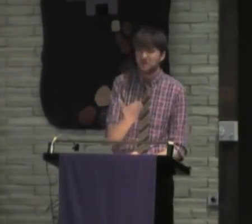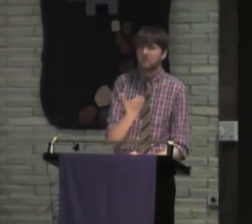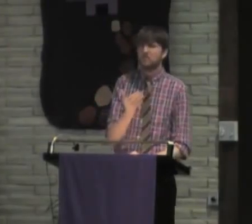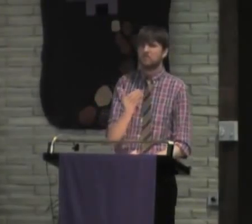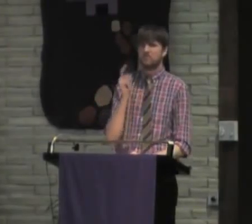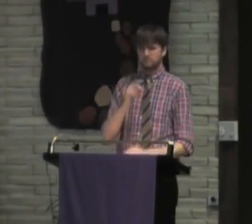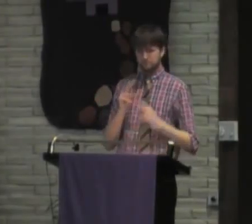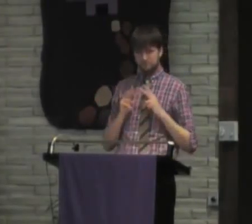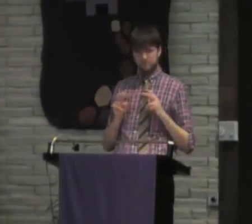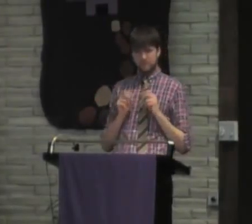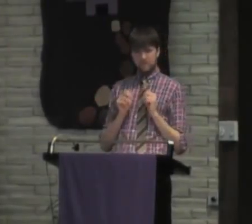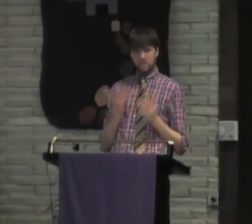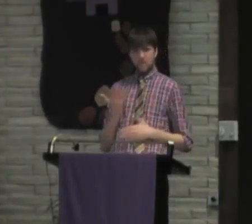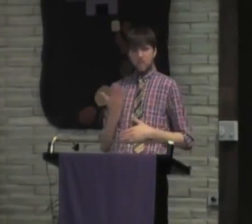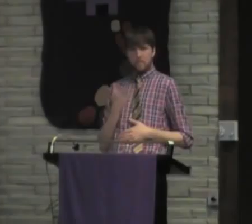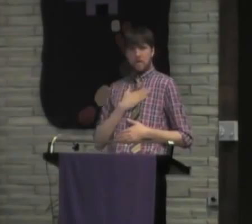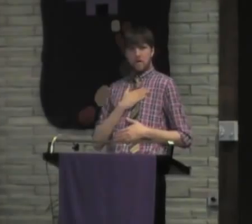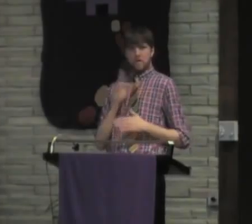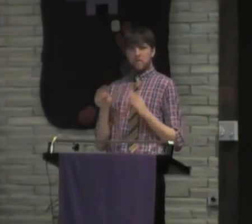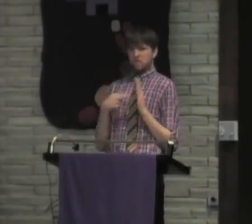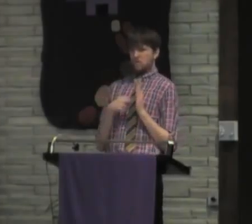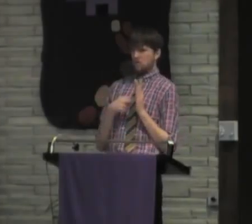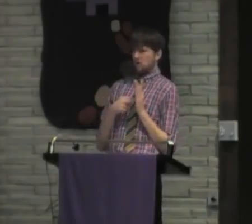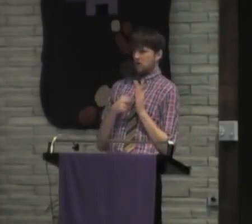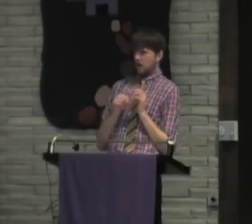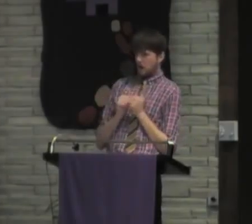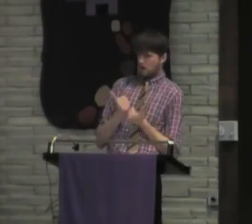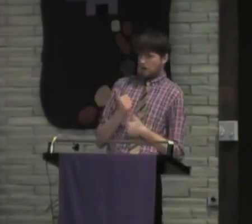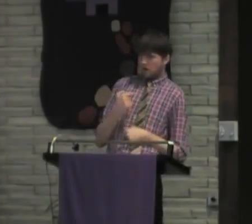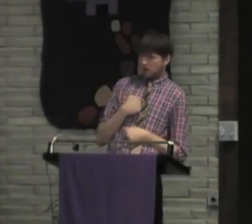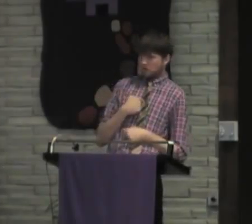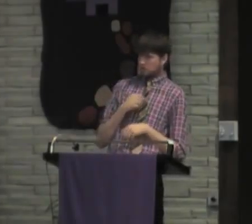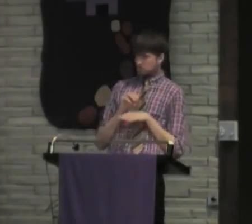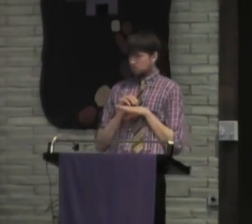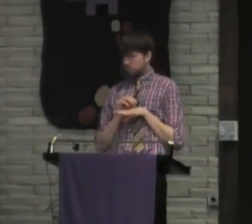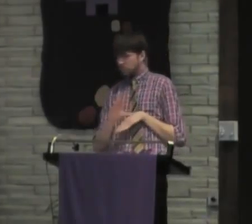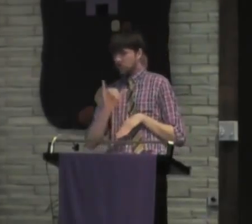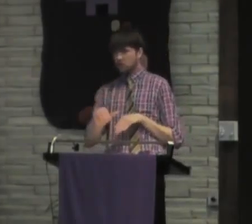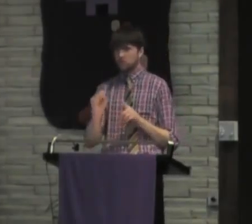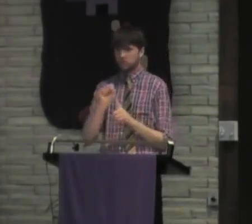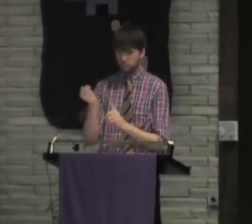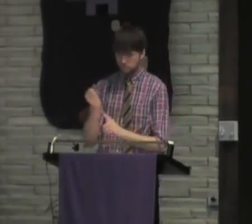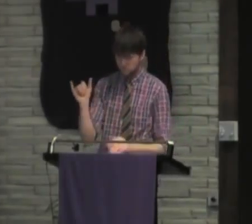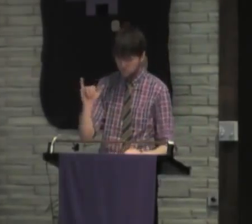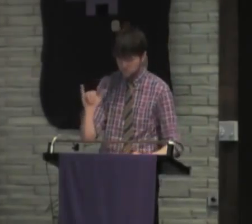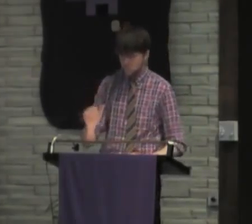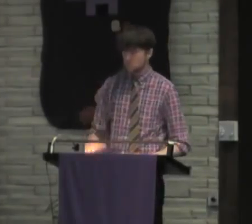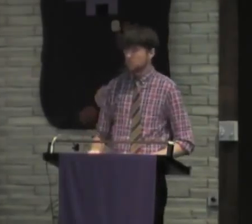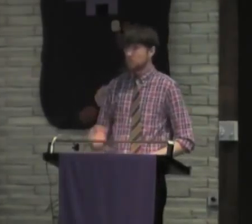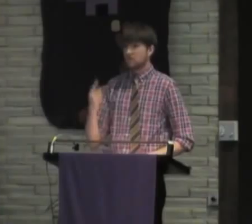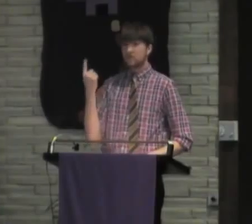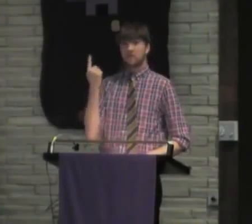Our family relationships maybe not being good. We need to analyze what our role is in that